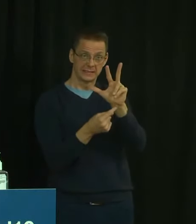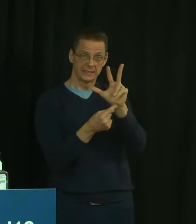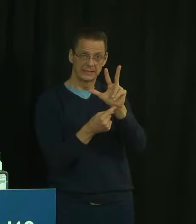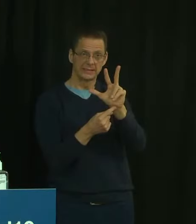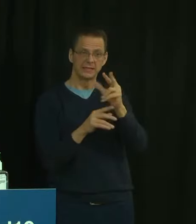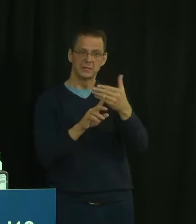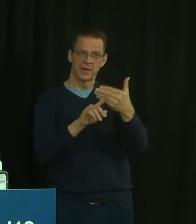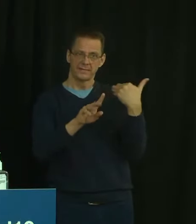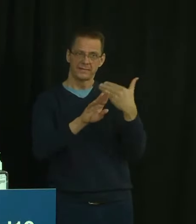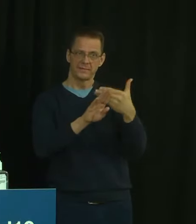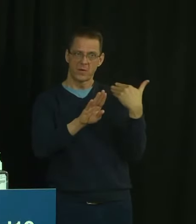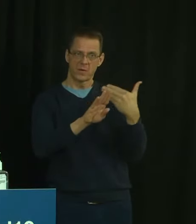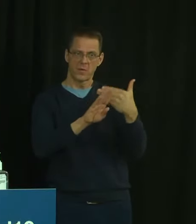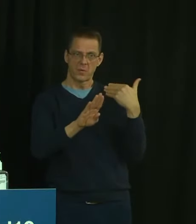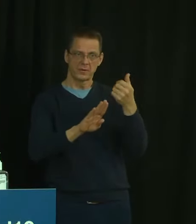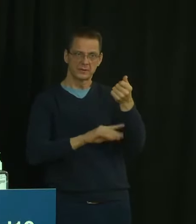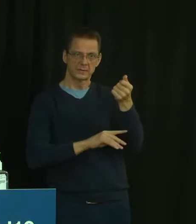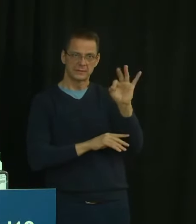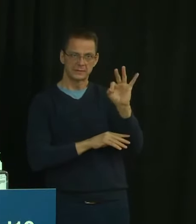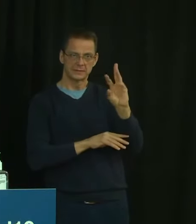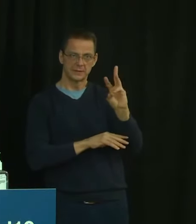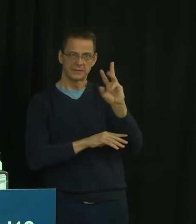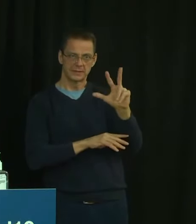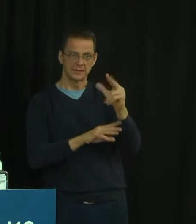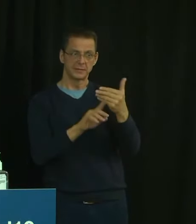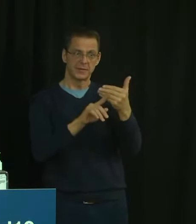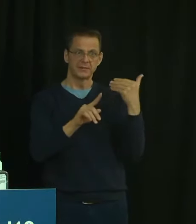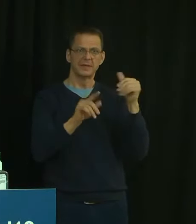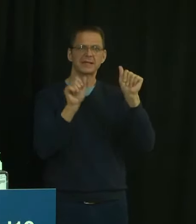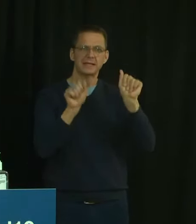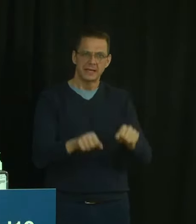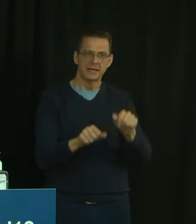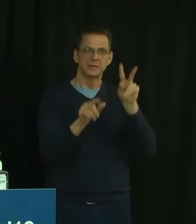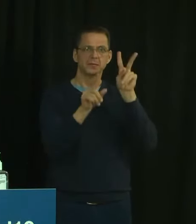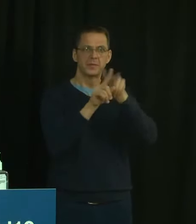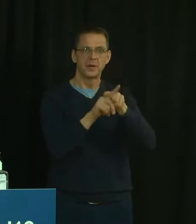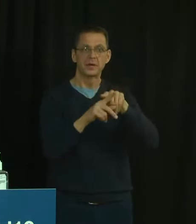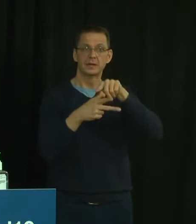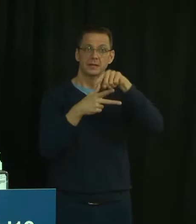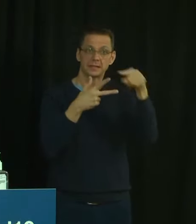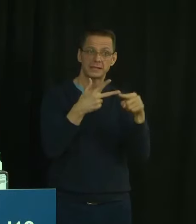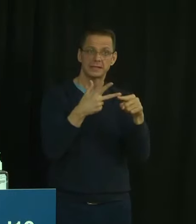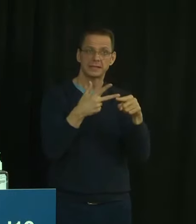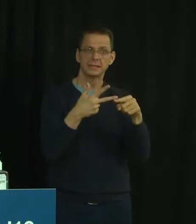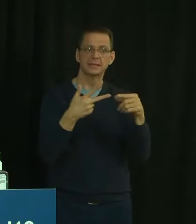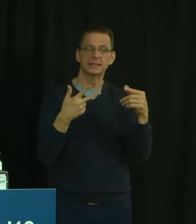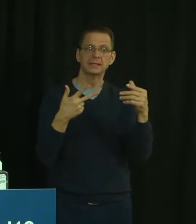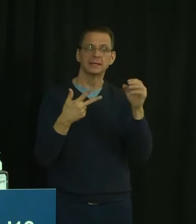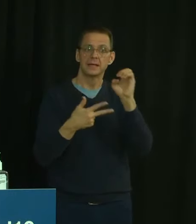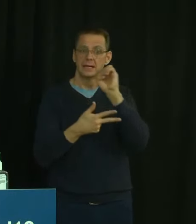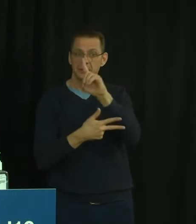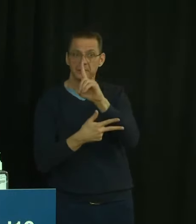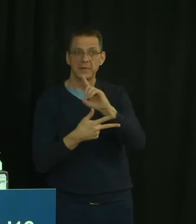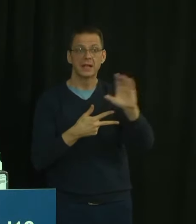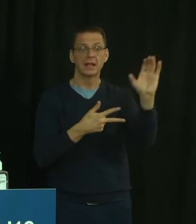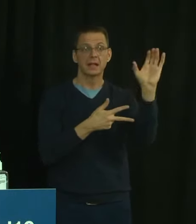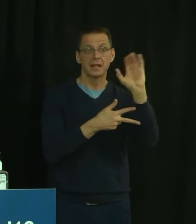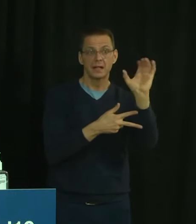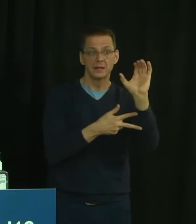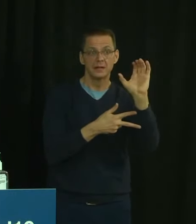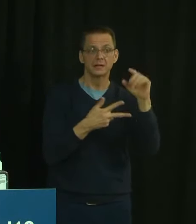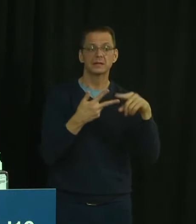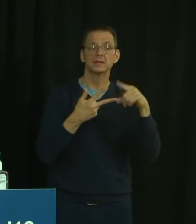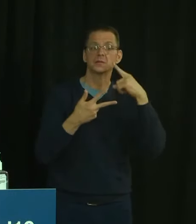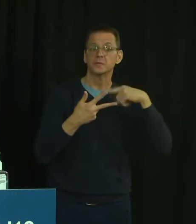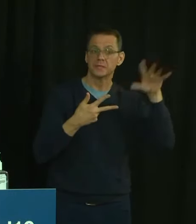more doses arrive. Starting April 5th, all Albertans born in 1957,